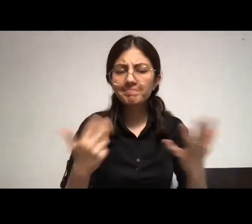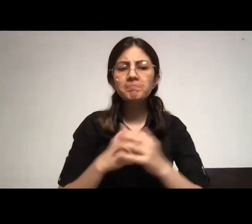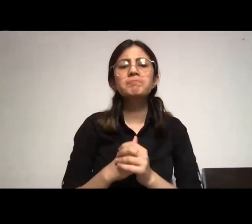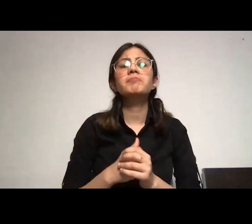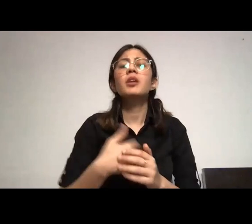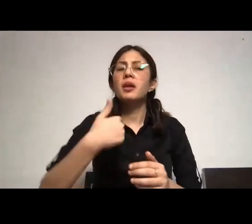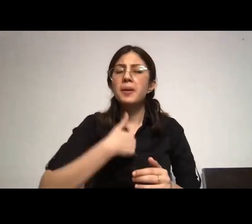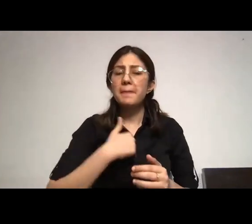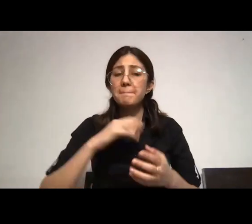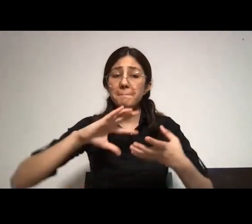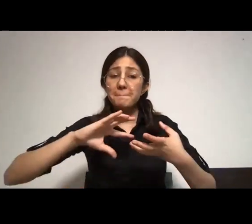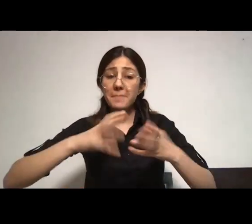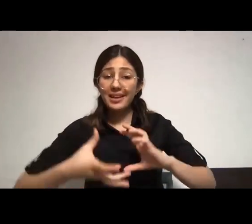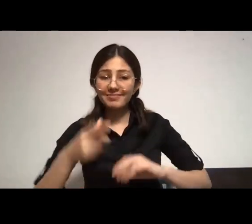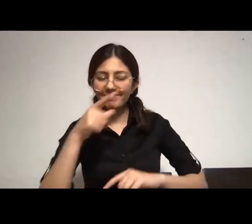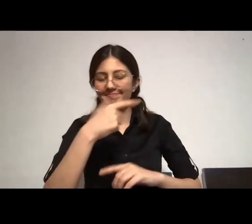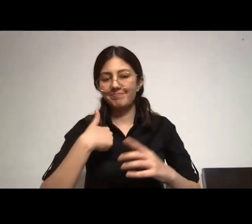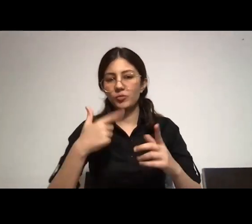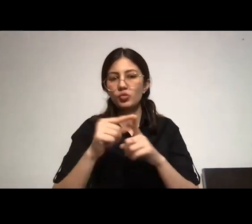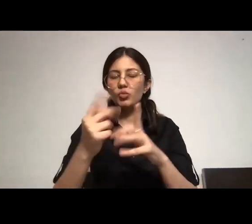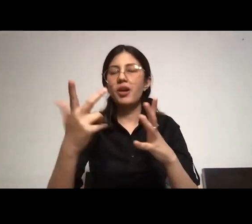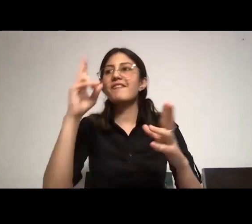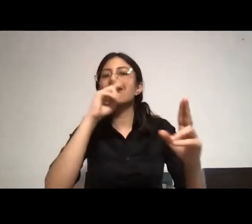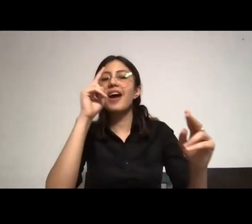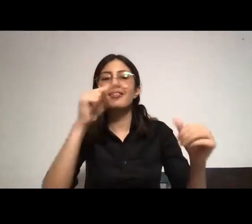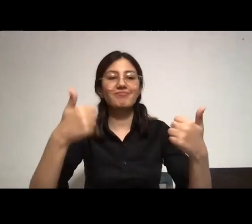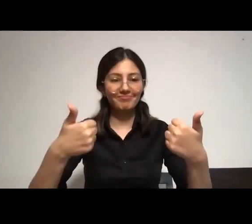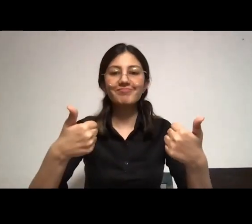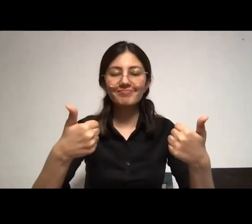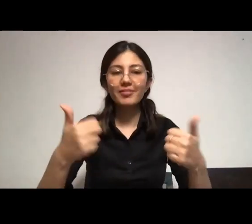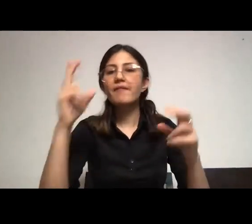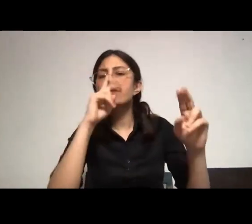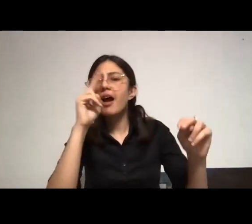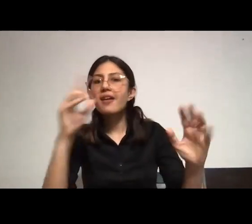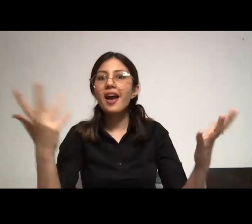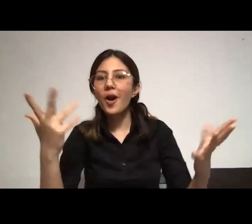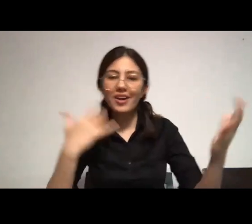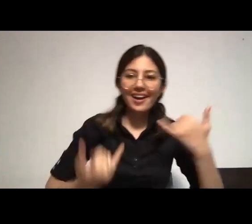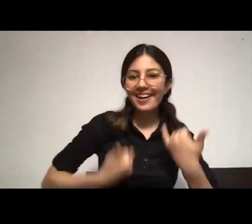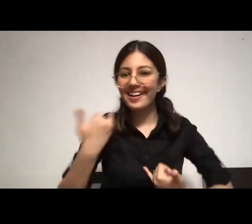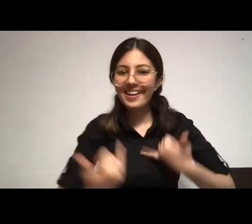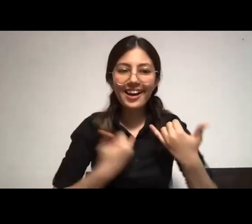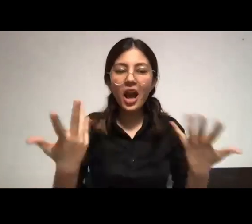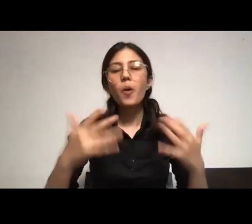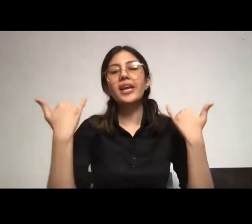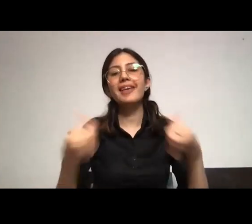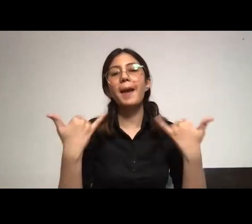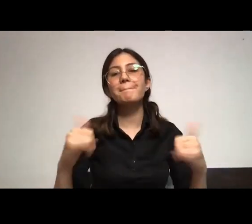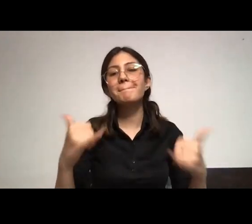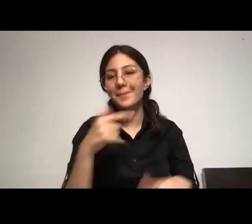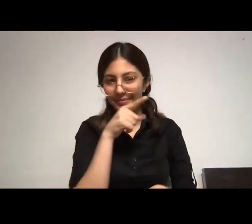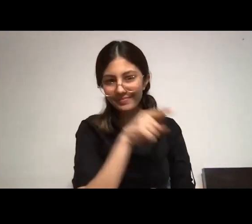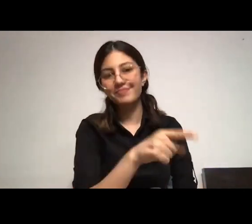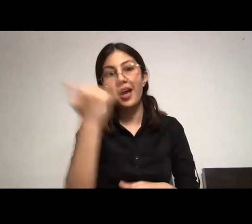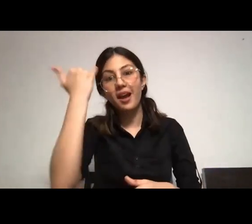making the learning fun. How we are doing that is by gamifying. What we have in our platform